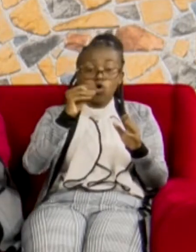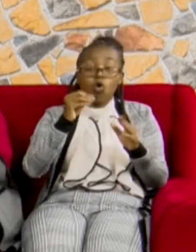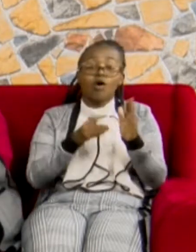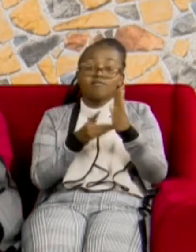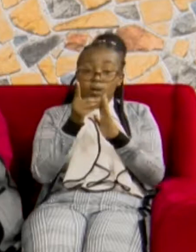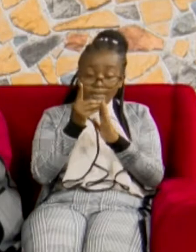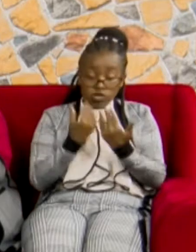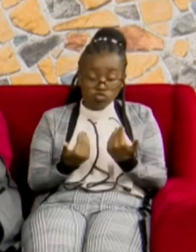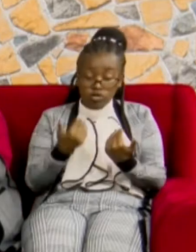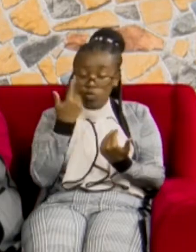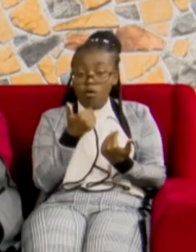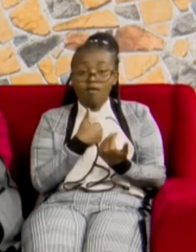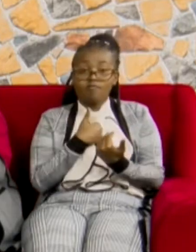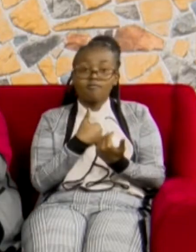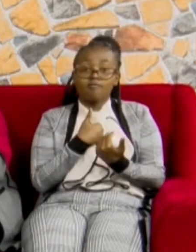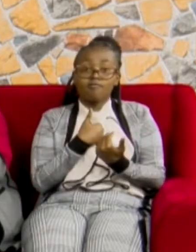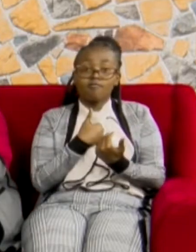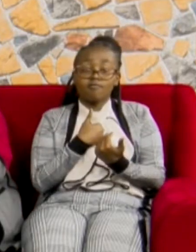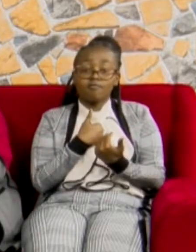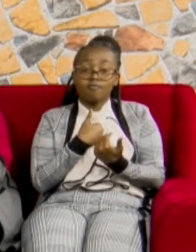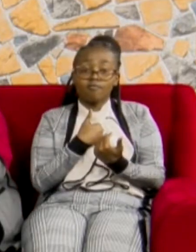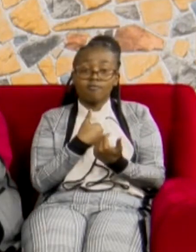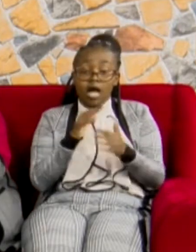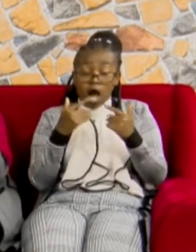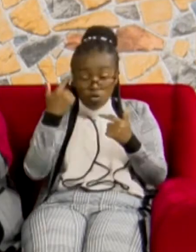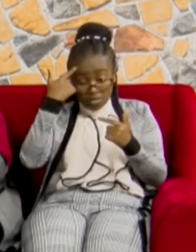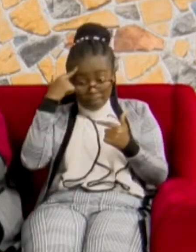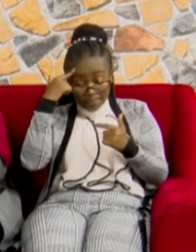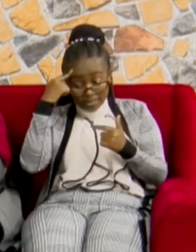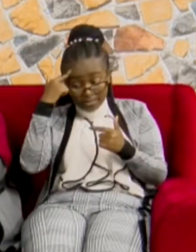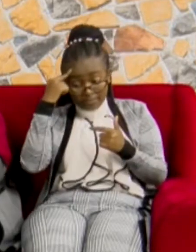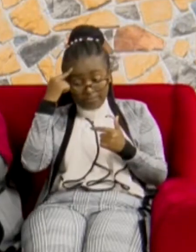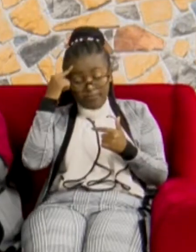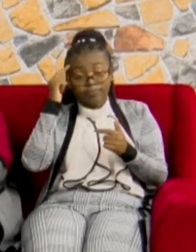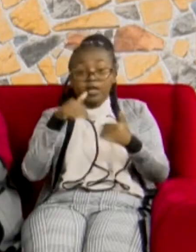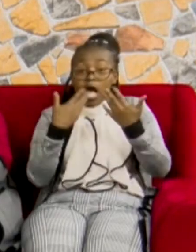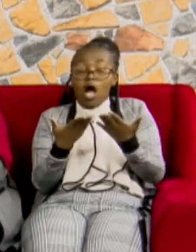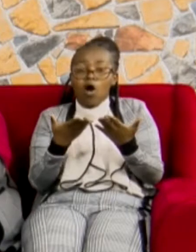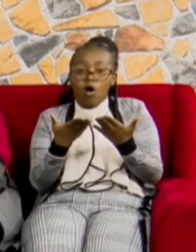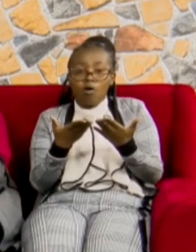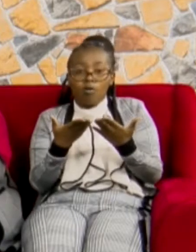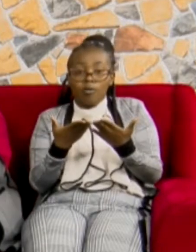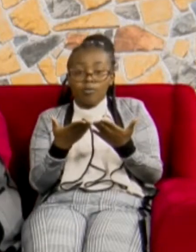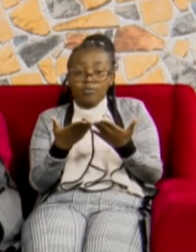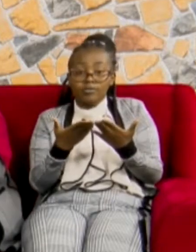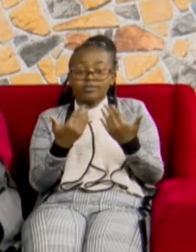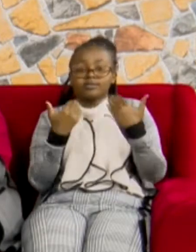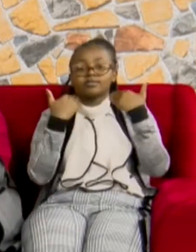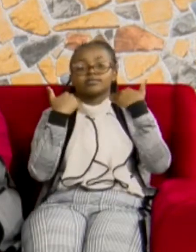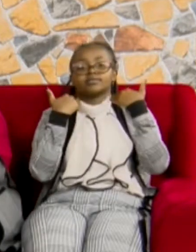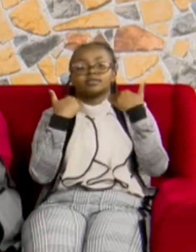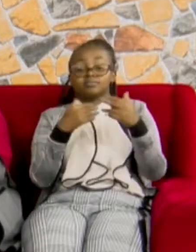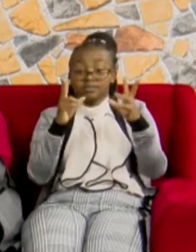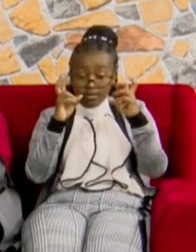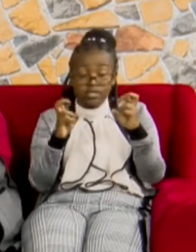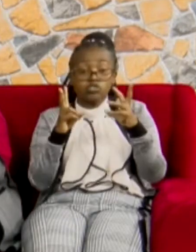who have, and it's just the way the brain is wired, because it's just a different type of brain and how they perceive the world. Sleep is actually a major